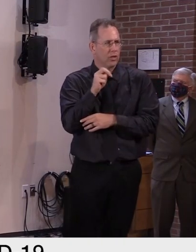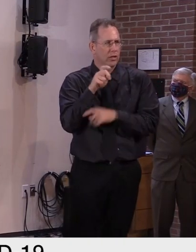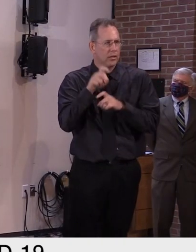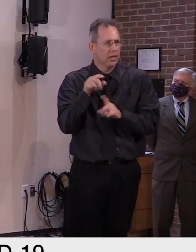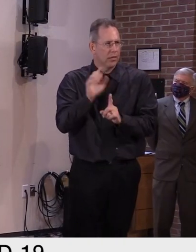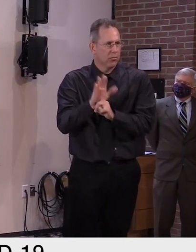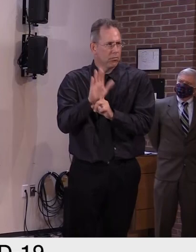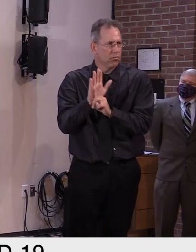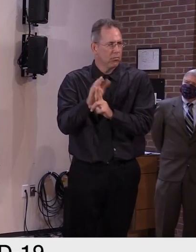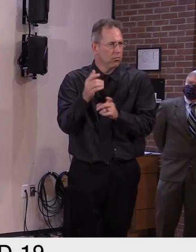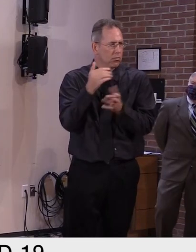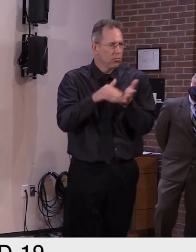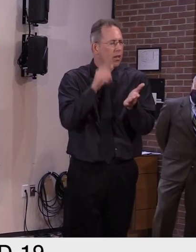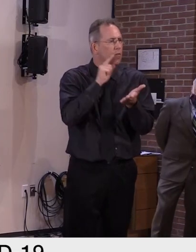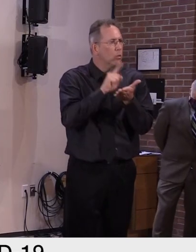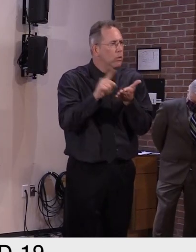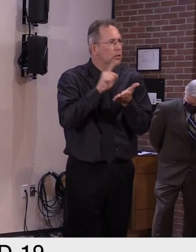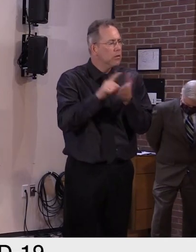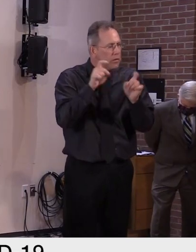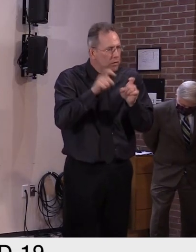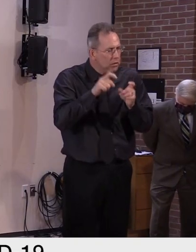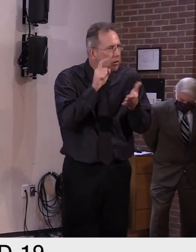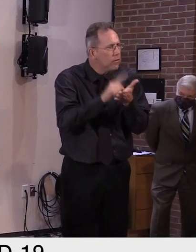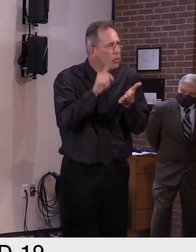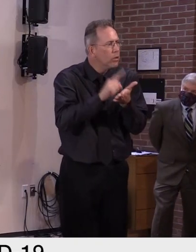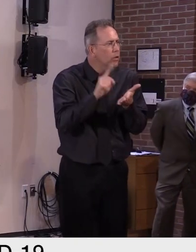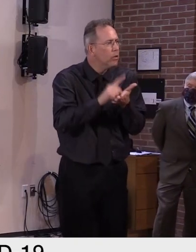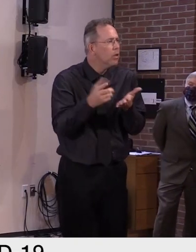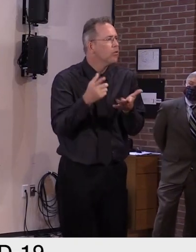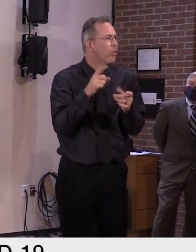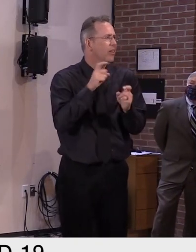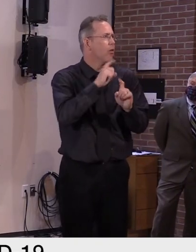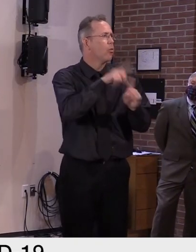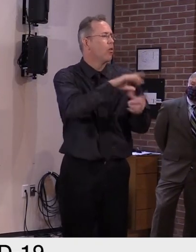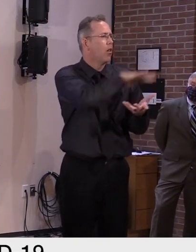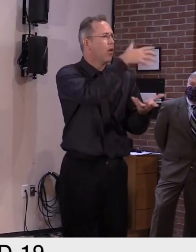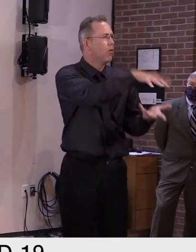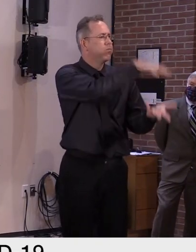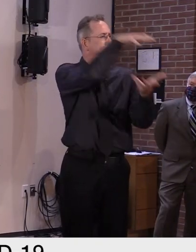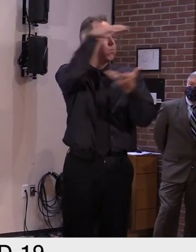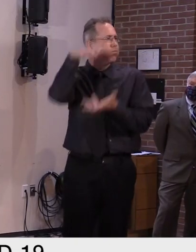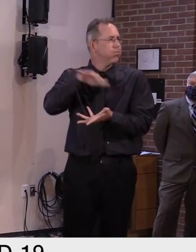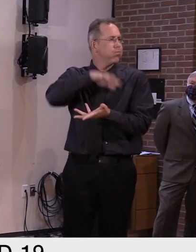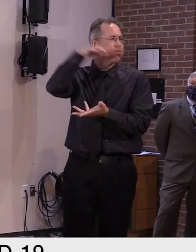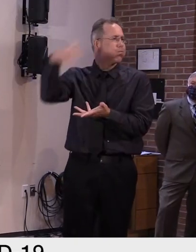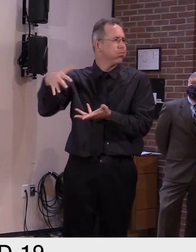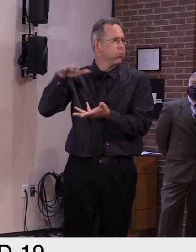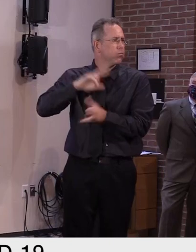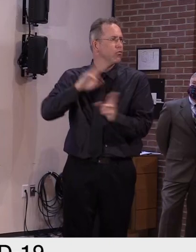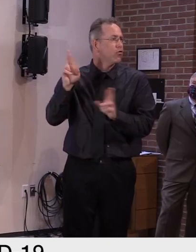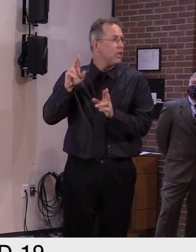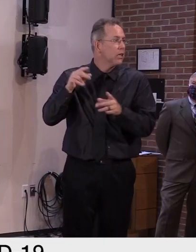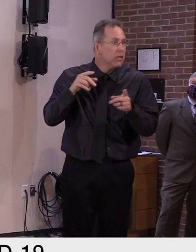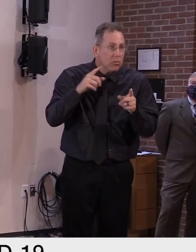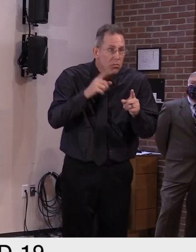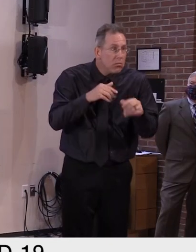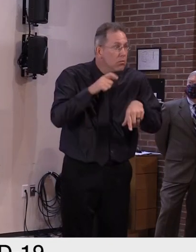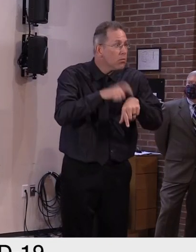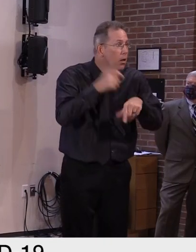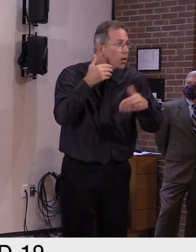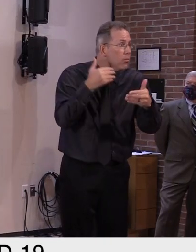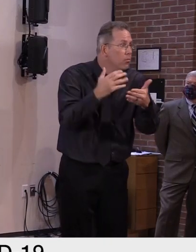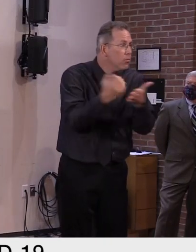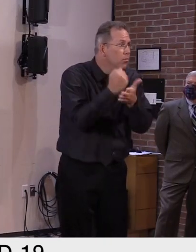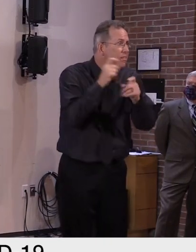basis. So if we're stockpiling to make sure that we have what we need when we do unroll some other type of